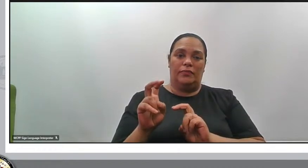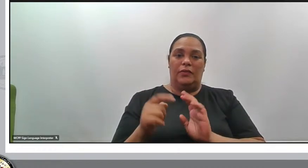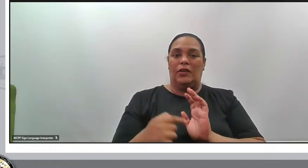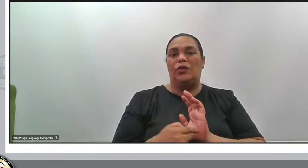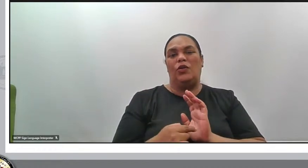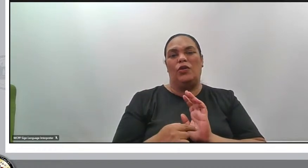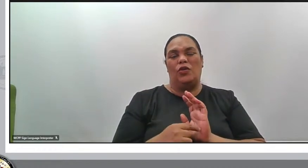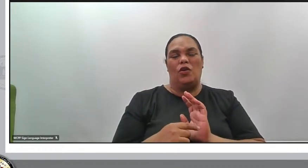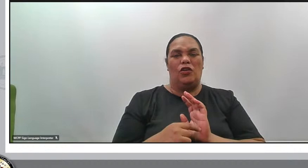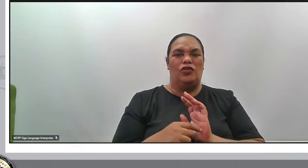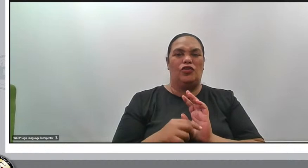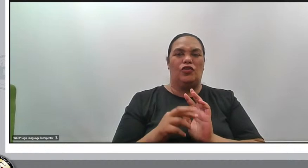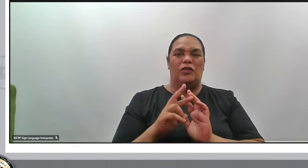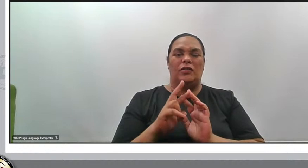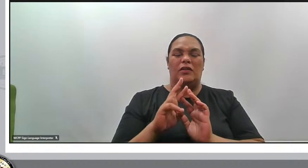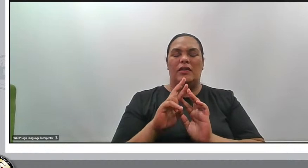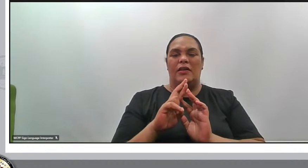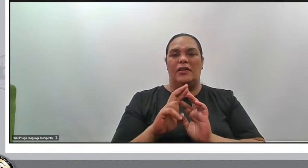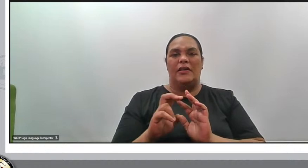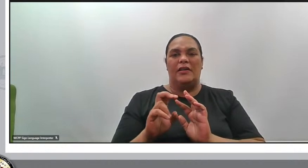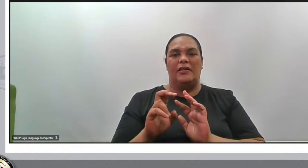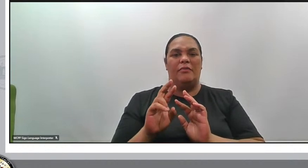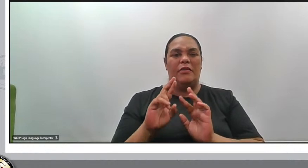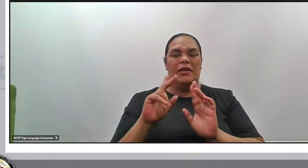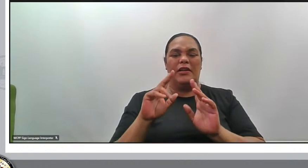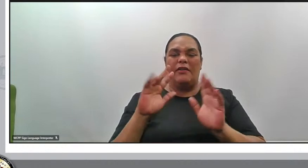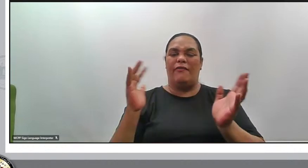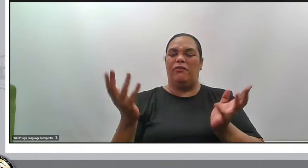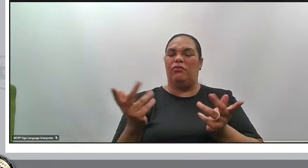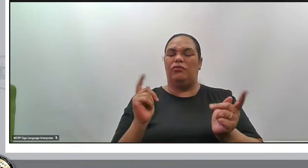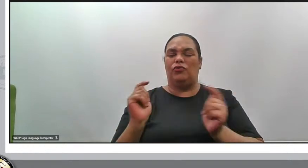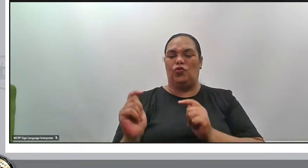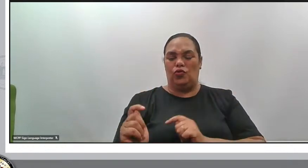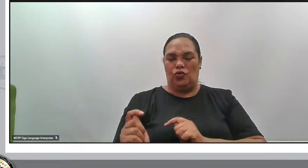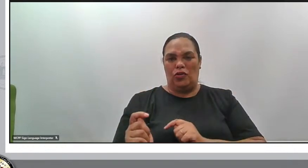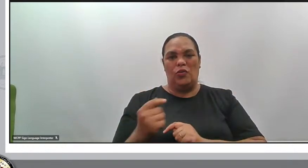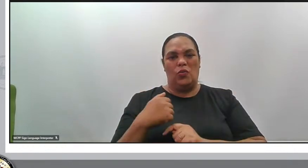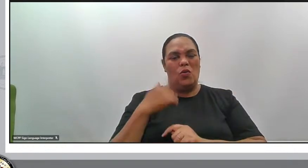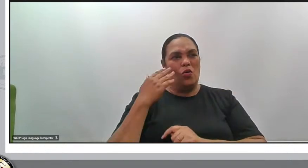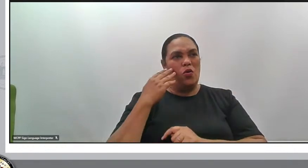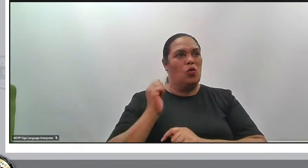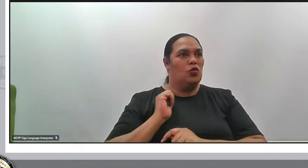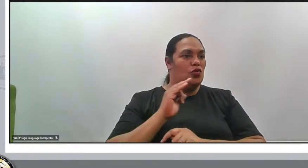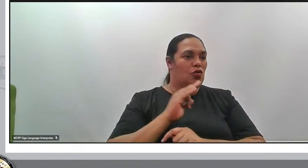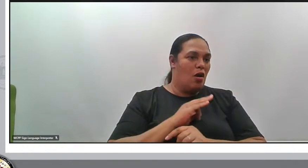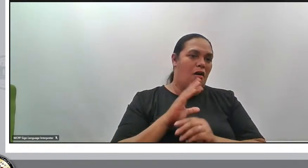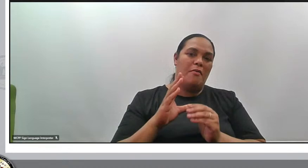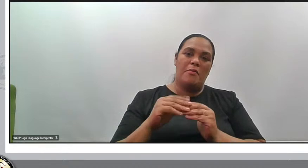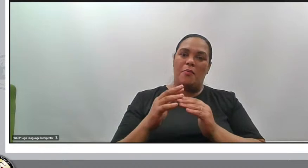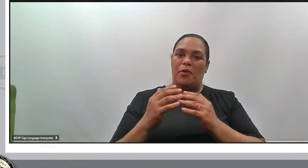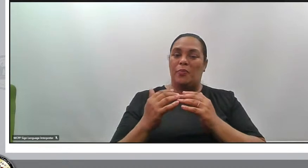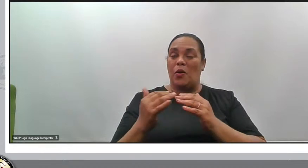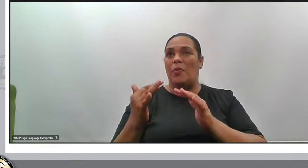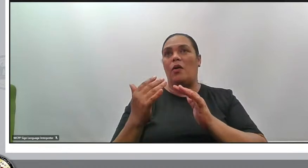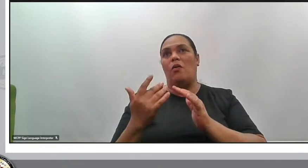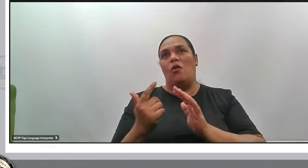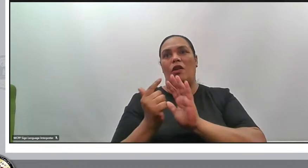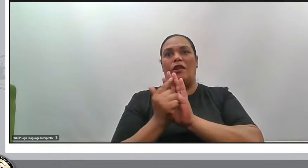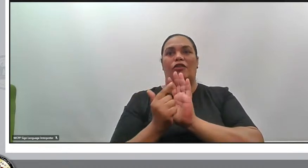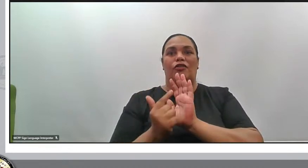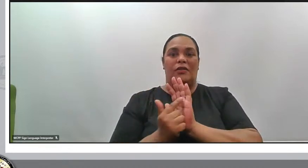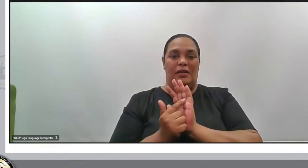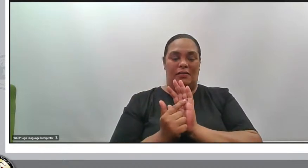technological revolution, that of which we know that staff and members of Parliament of the